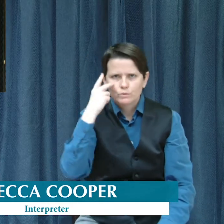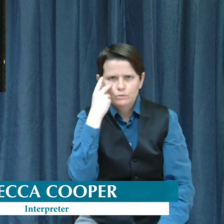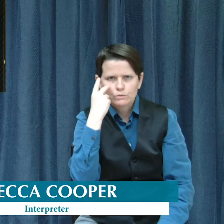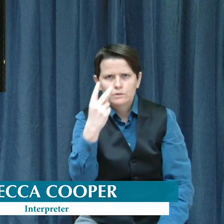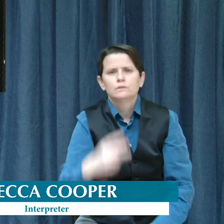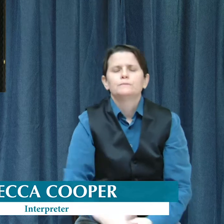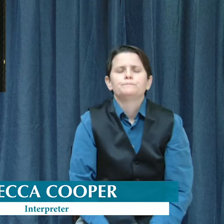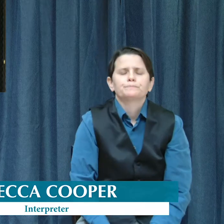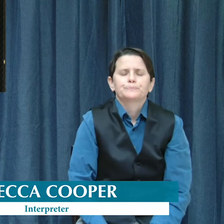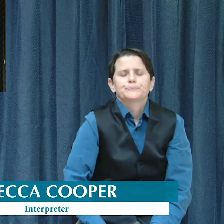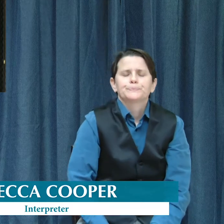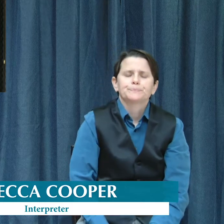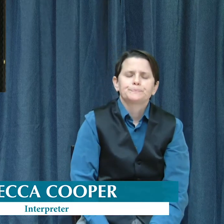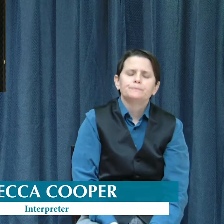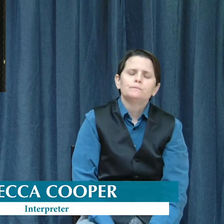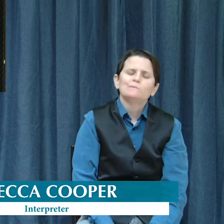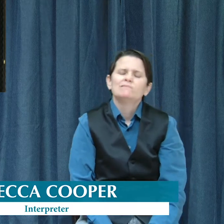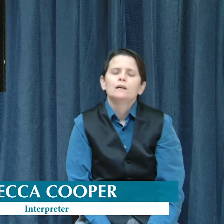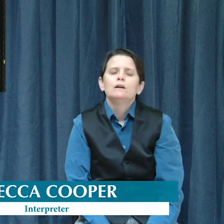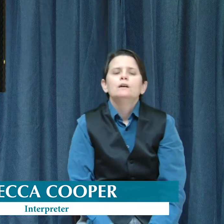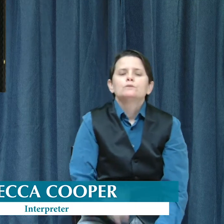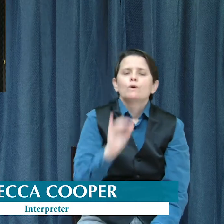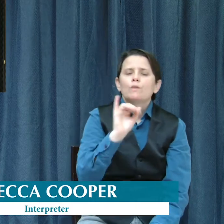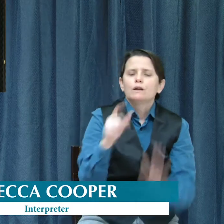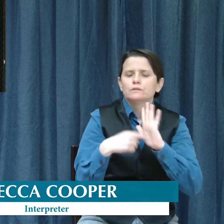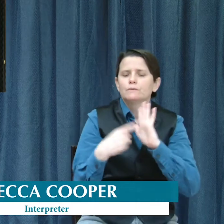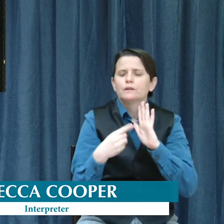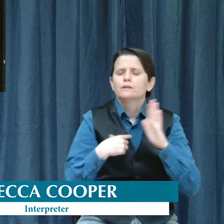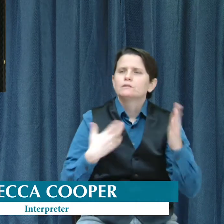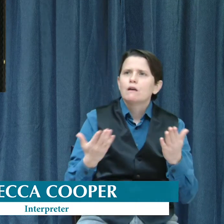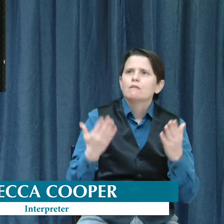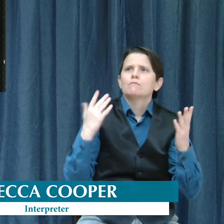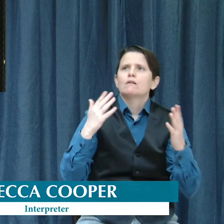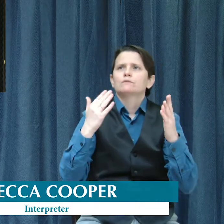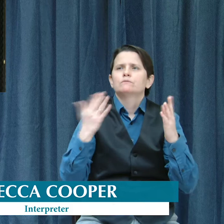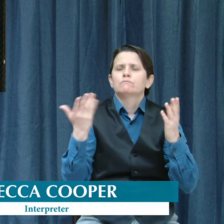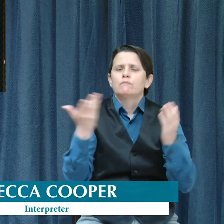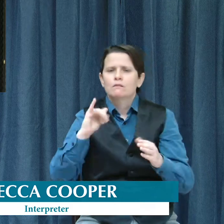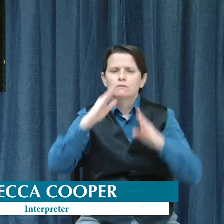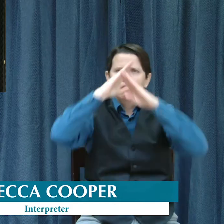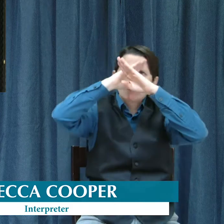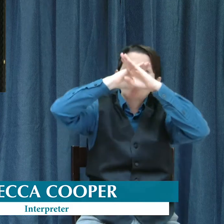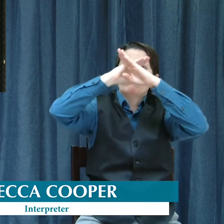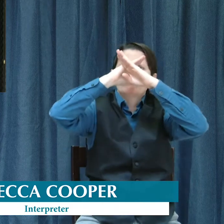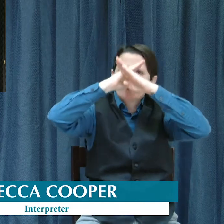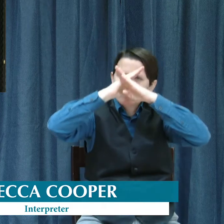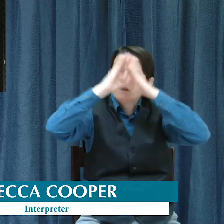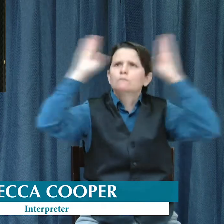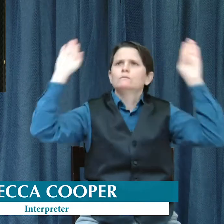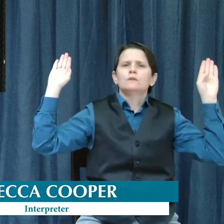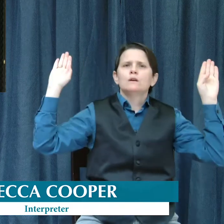for the whole month. It's about removing the blinders. It's about seeing with new eyes. It's about